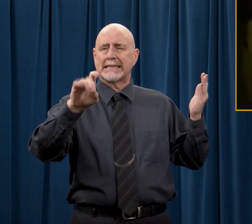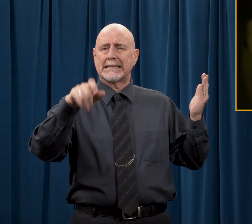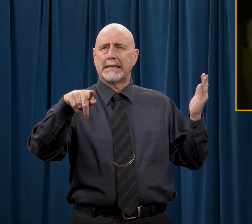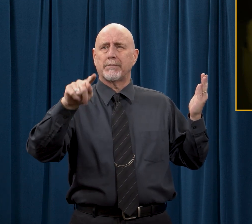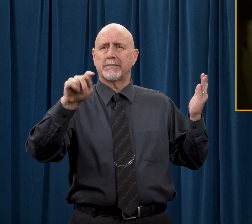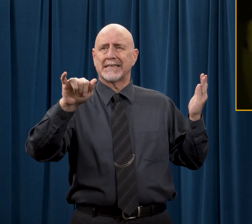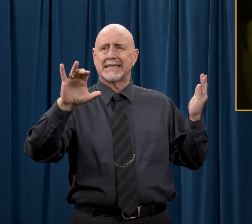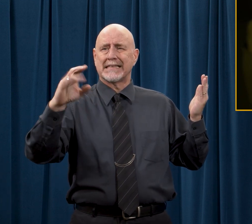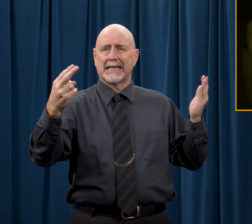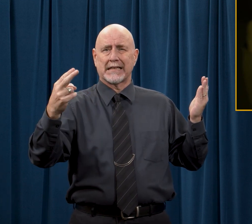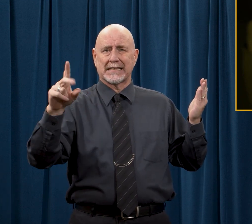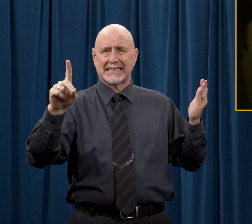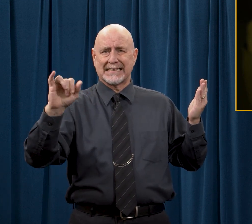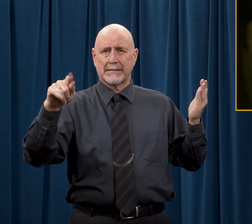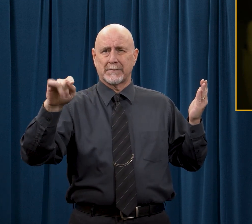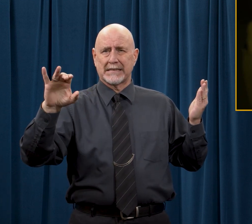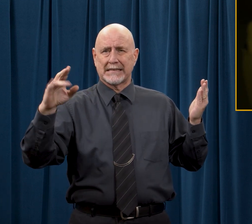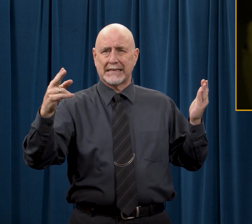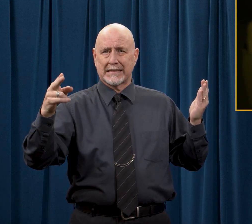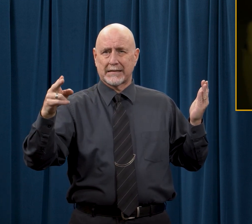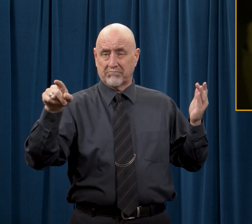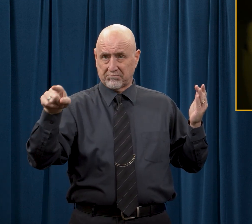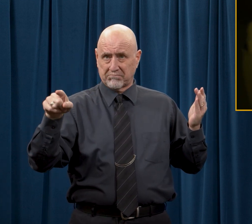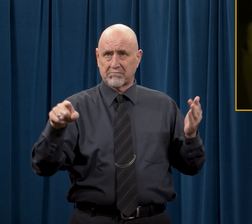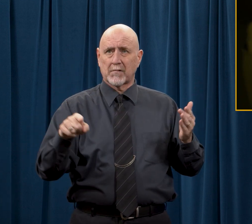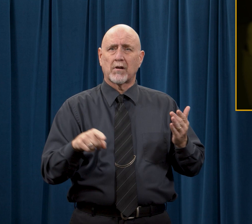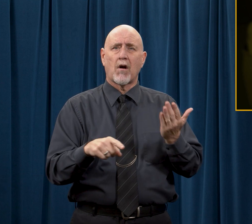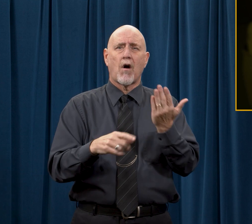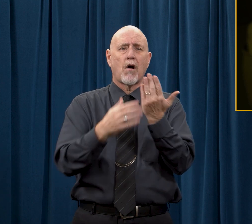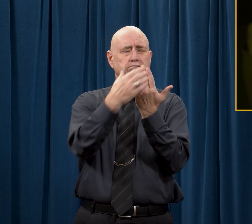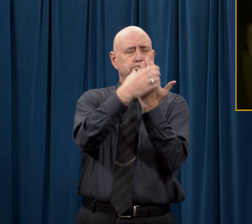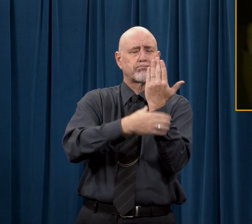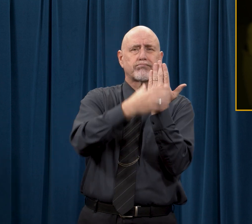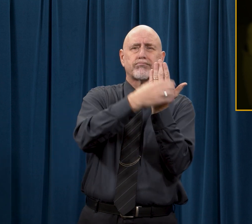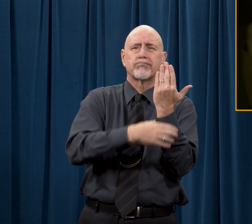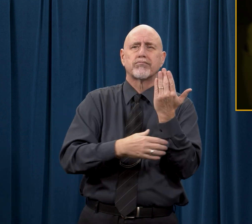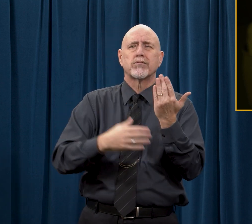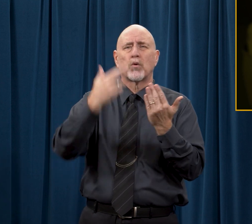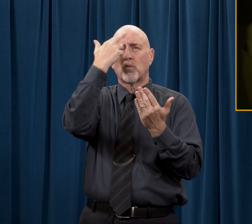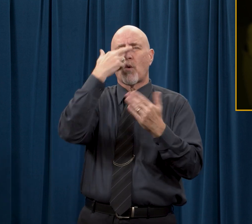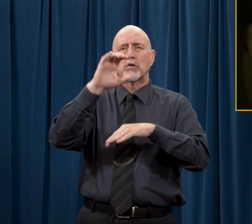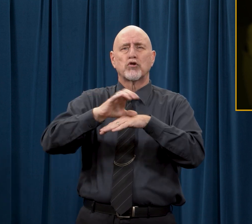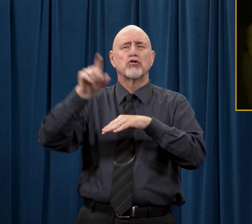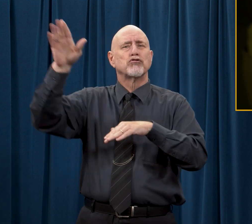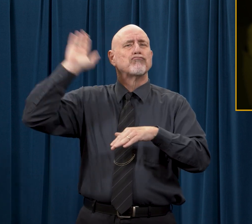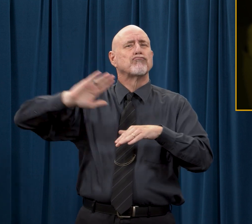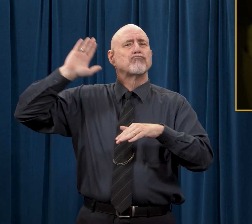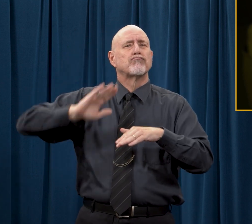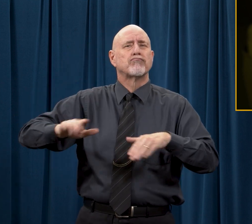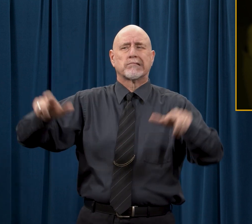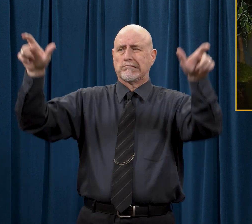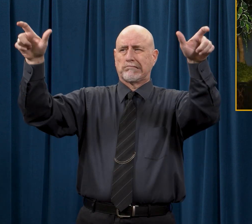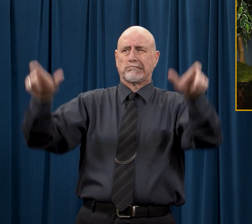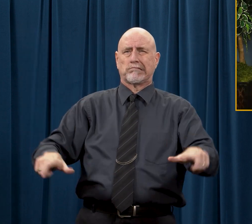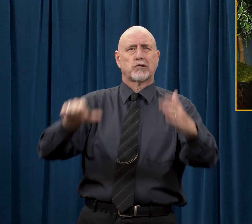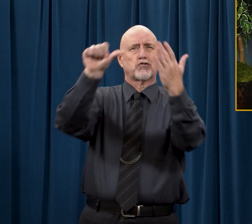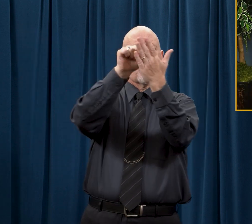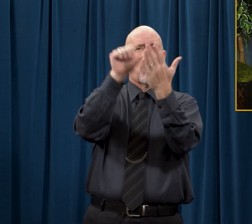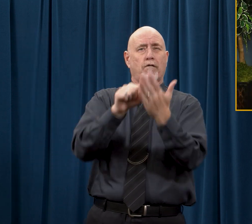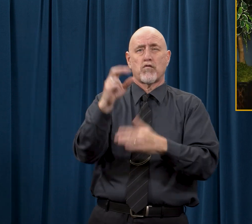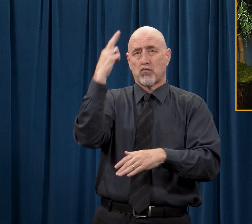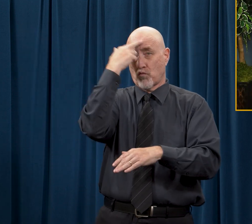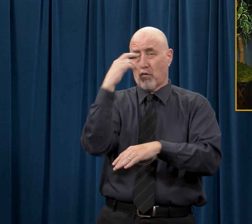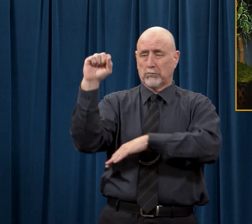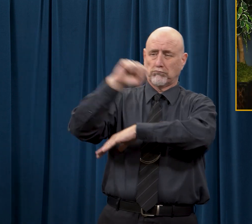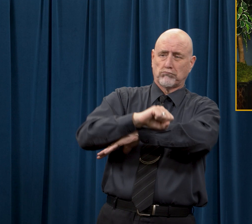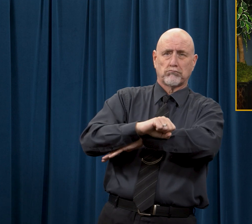an ivory diptych. It has figures carved on sides of an altar of an ancient Roman church. When the